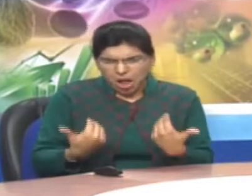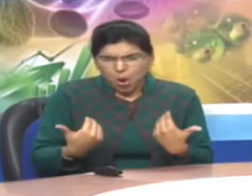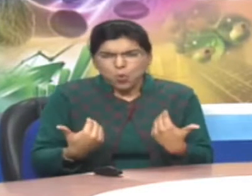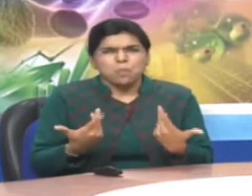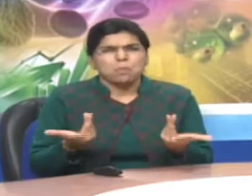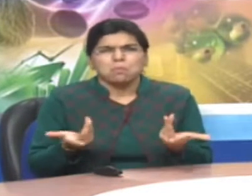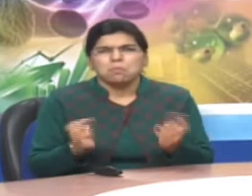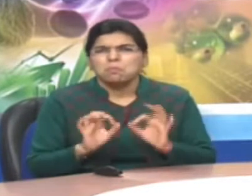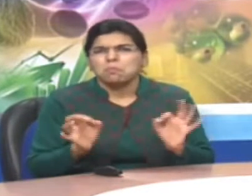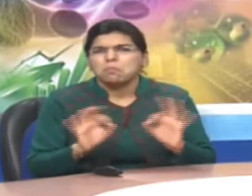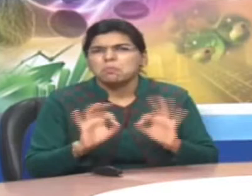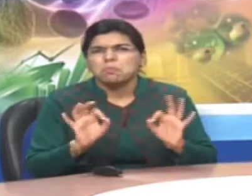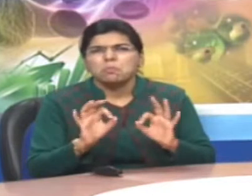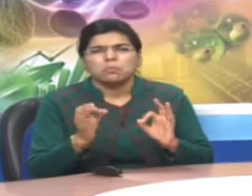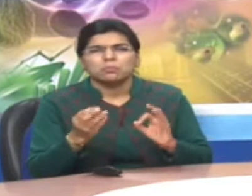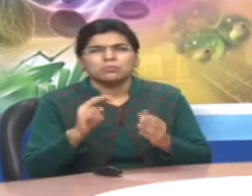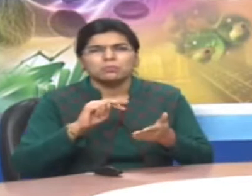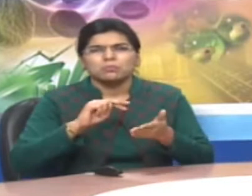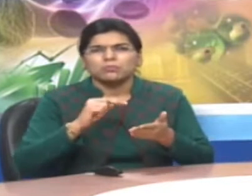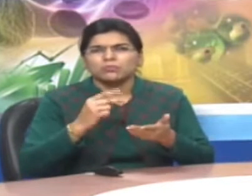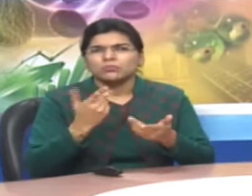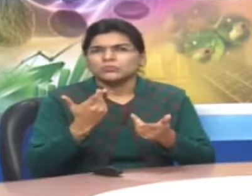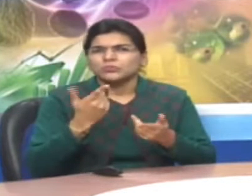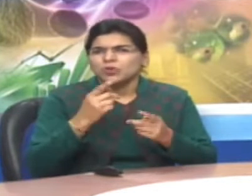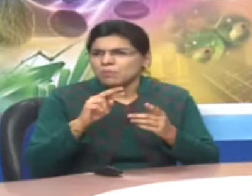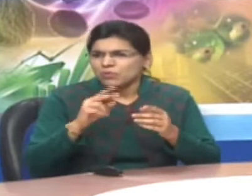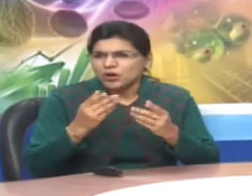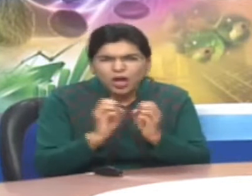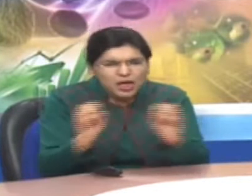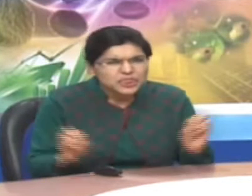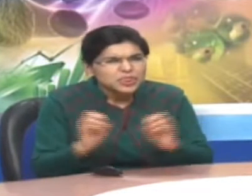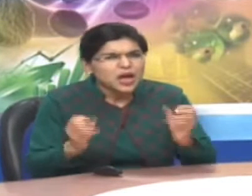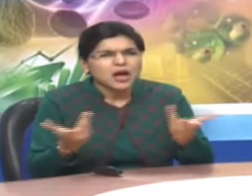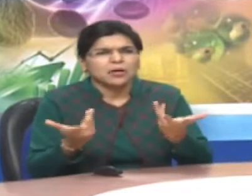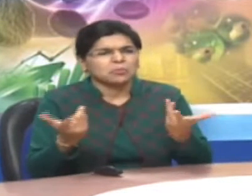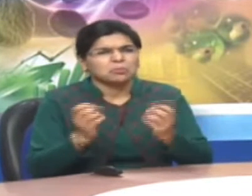Since then, I have done nothing but to dodge.